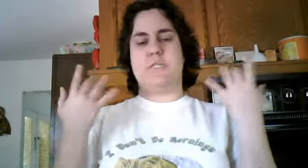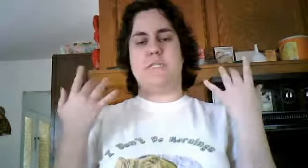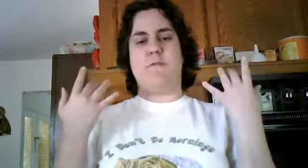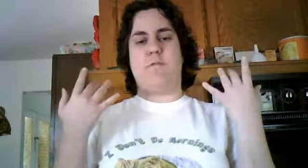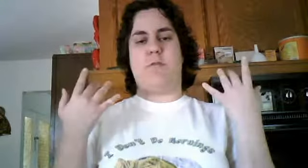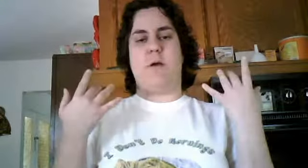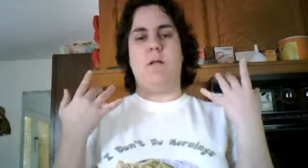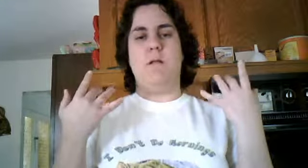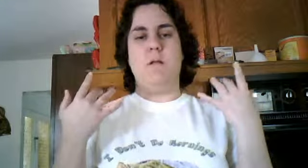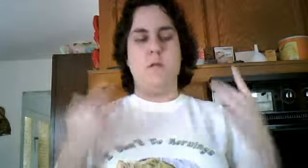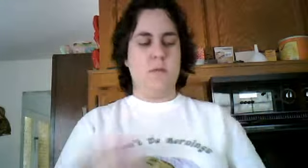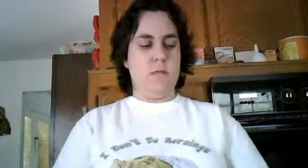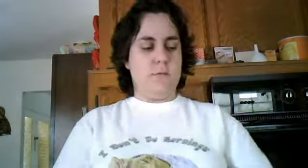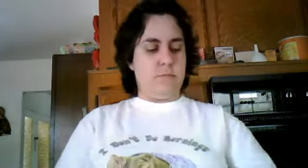sign for thrill.